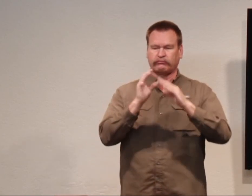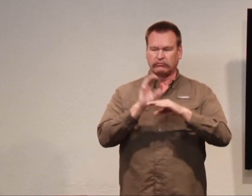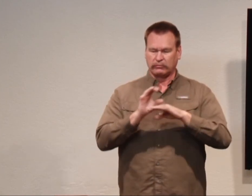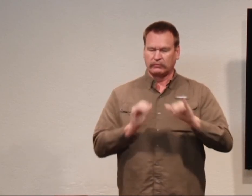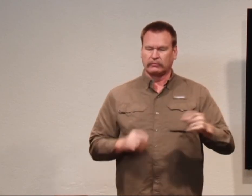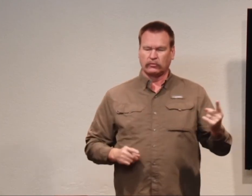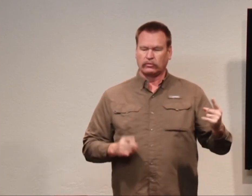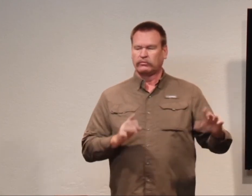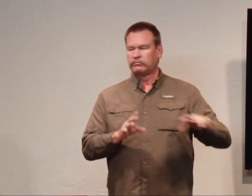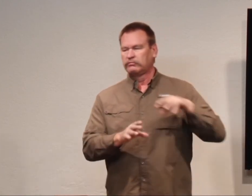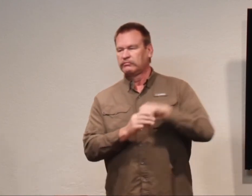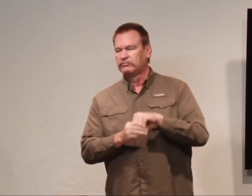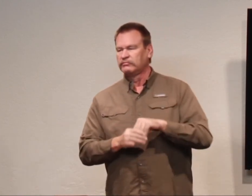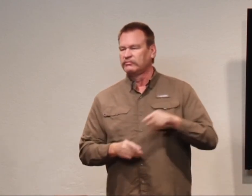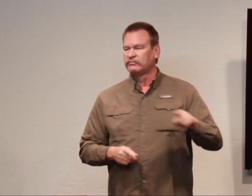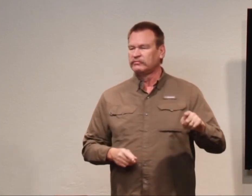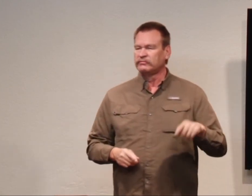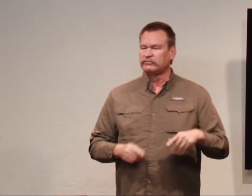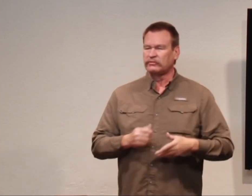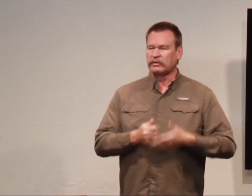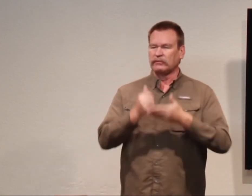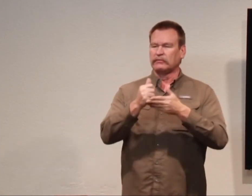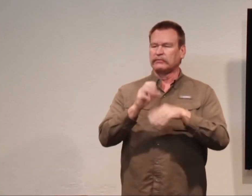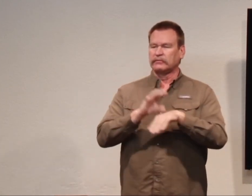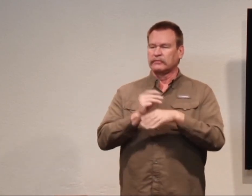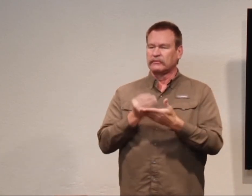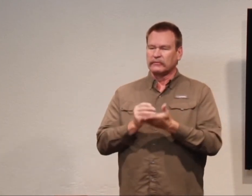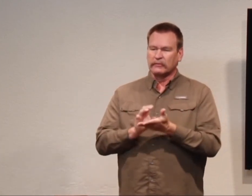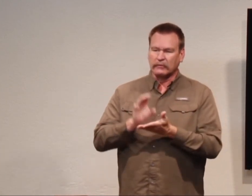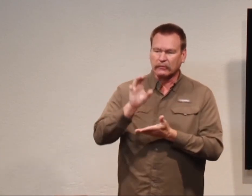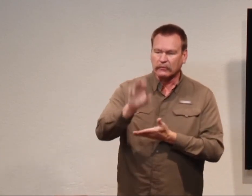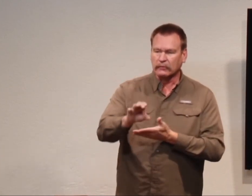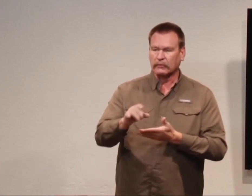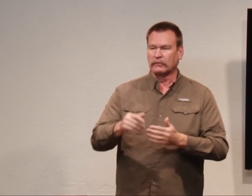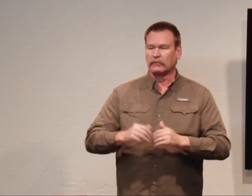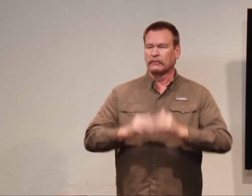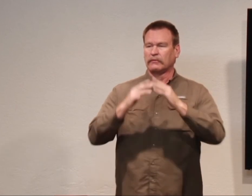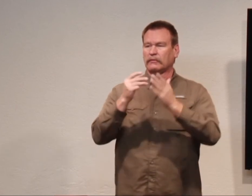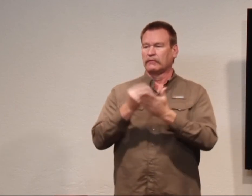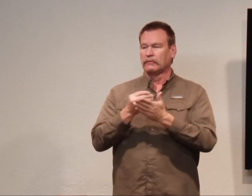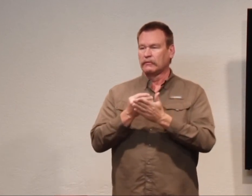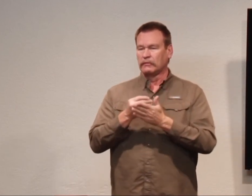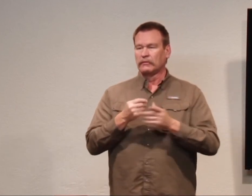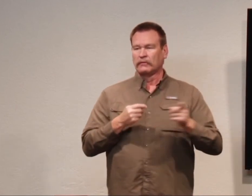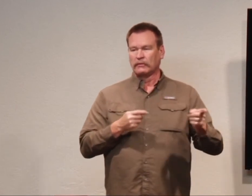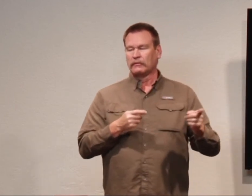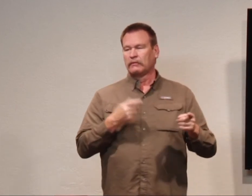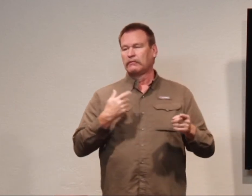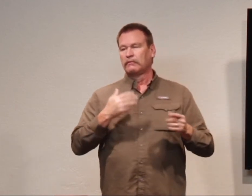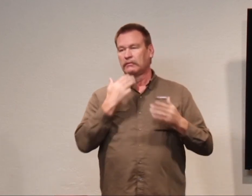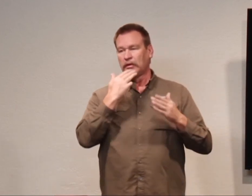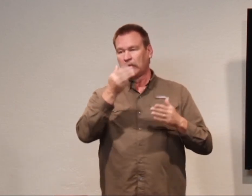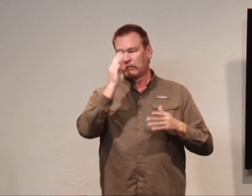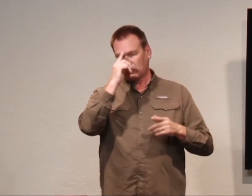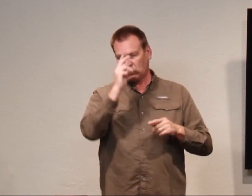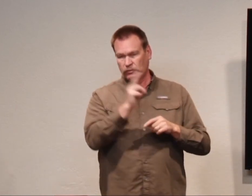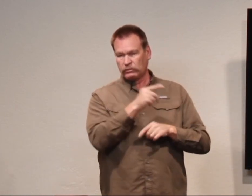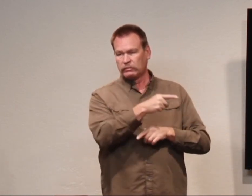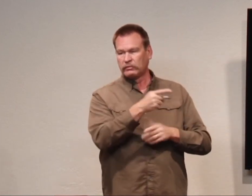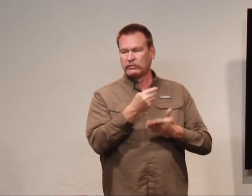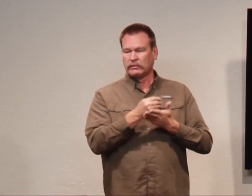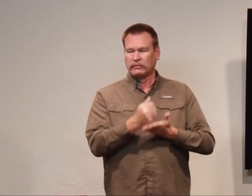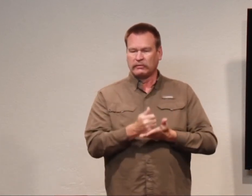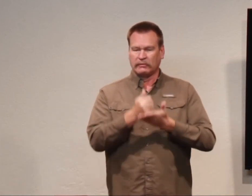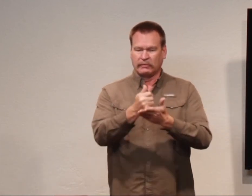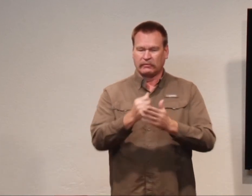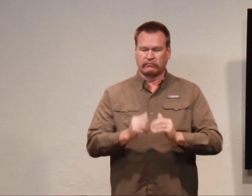of our church who helped found this church. So we just wanna keep, he invested so much financially and